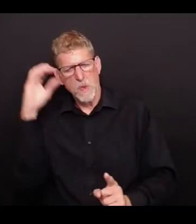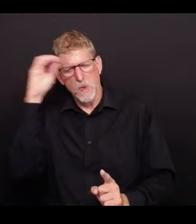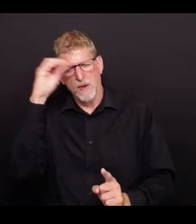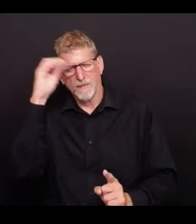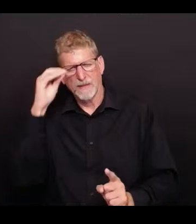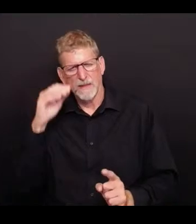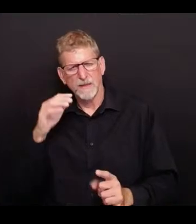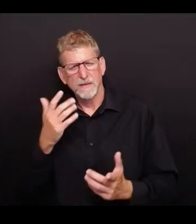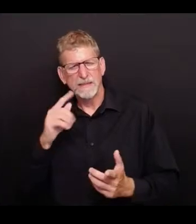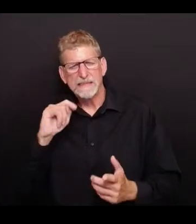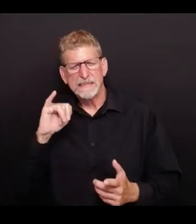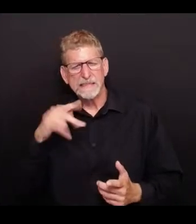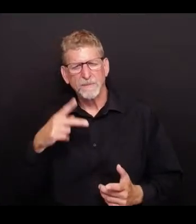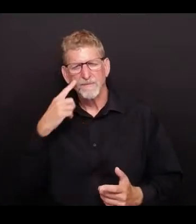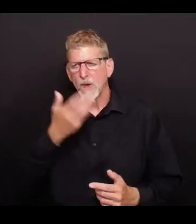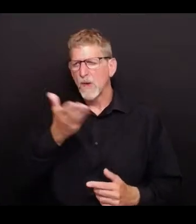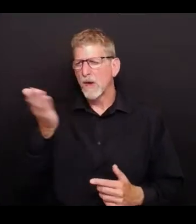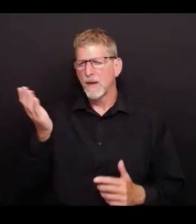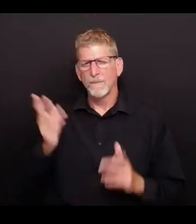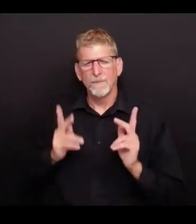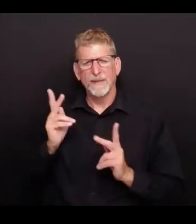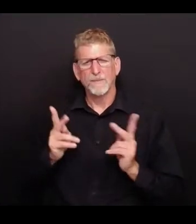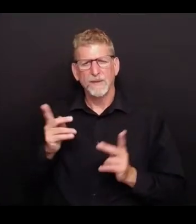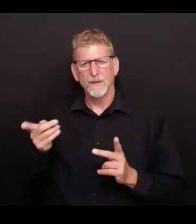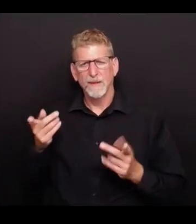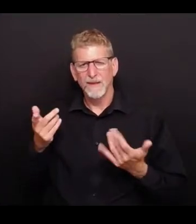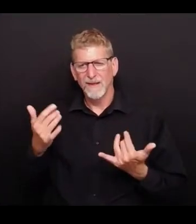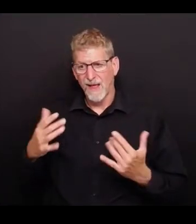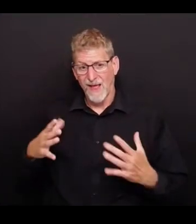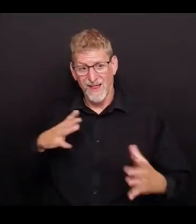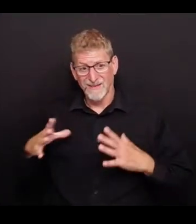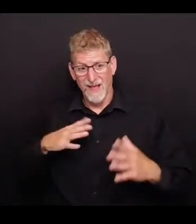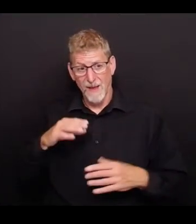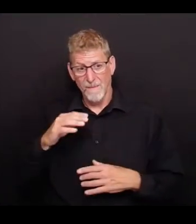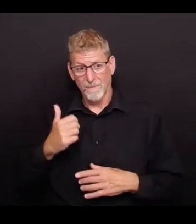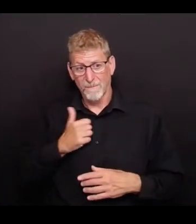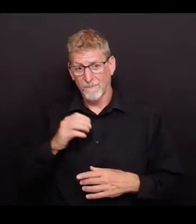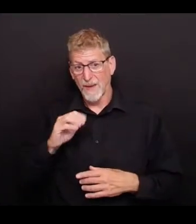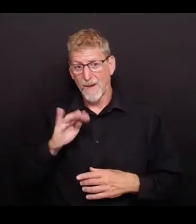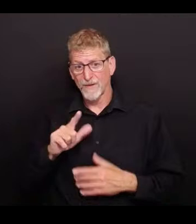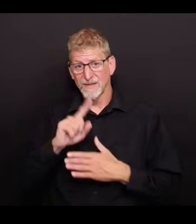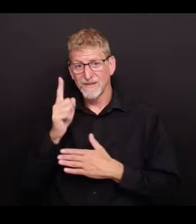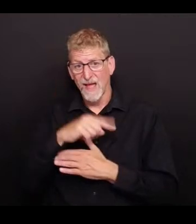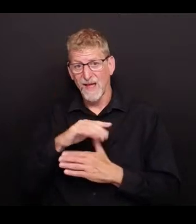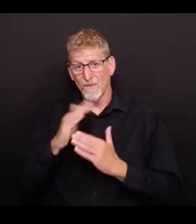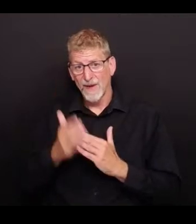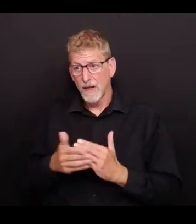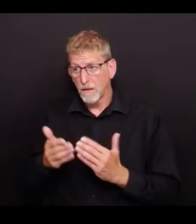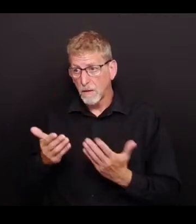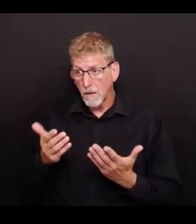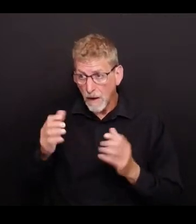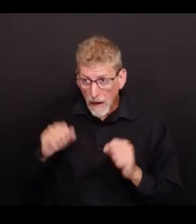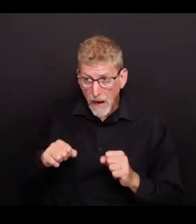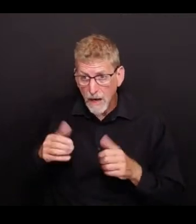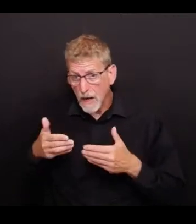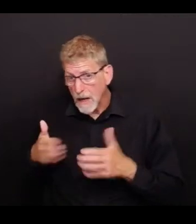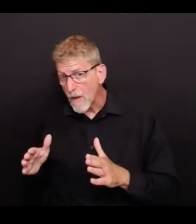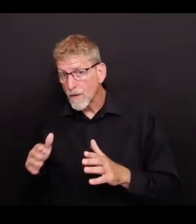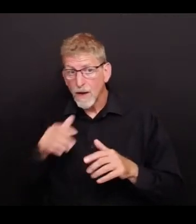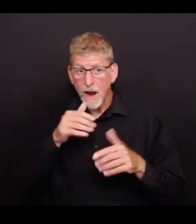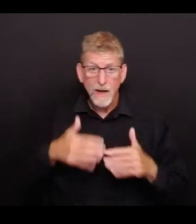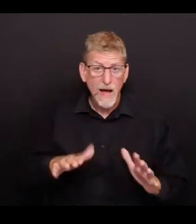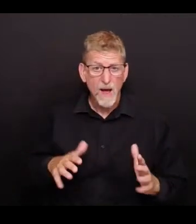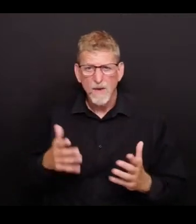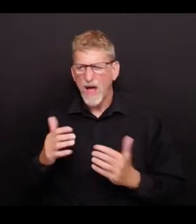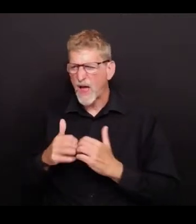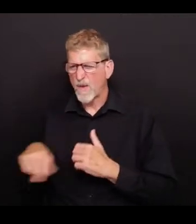weekend, what is allowed, but beyond that, what you might suggest people would be prudent just to keep people